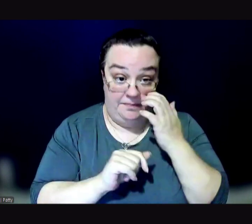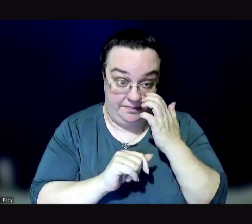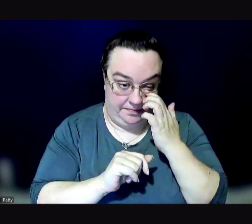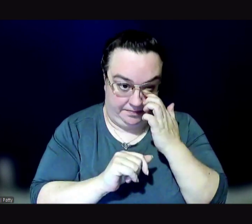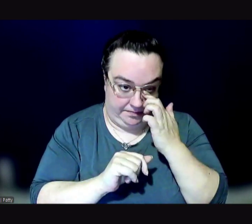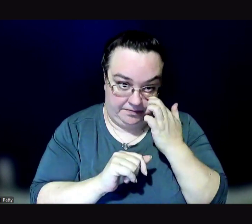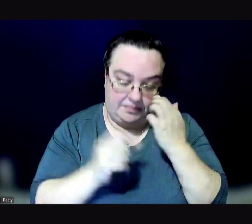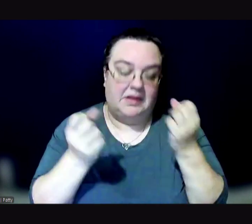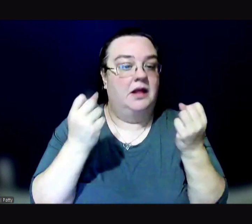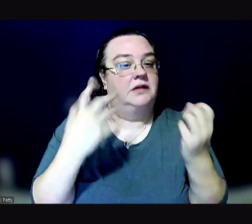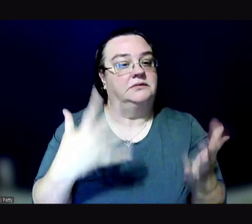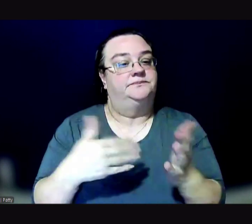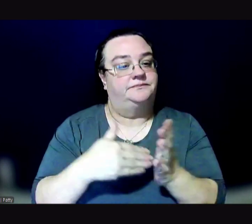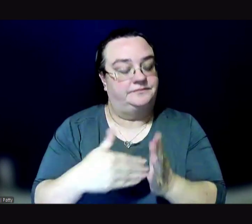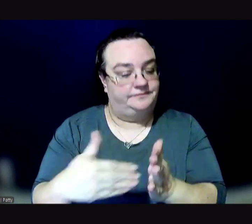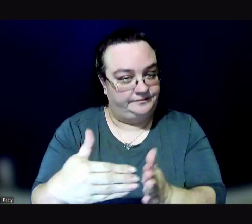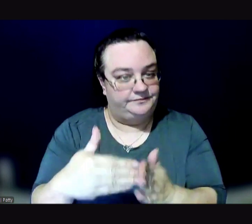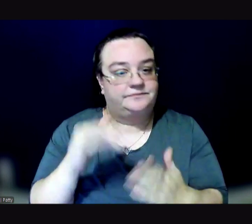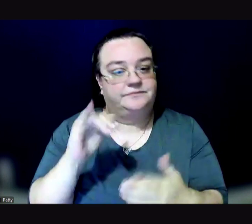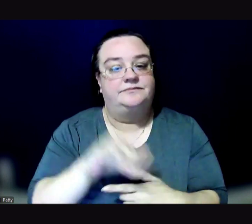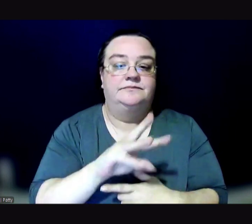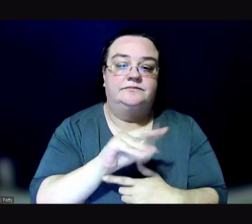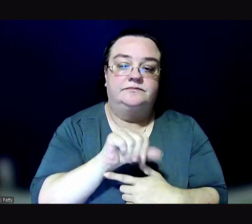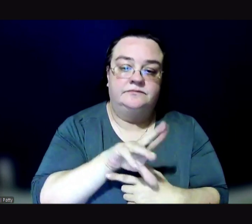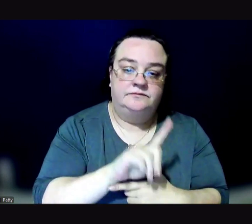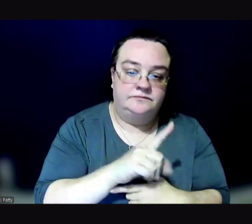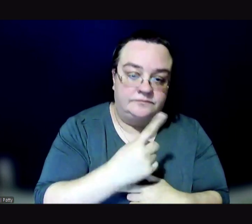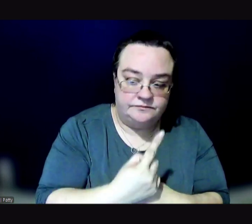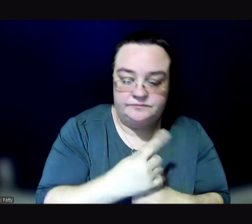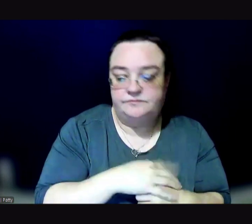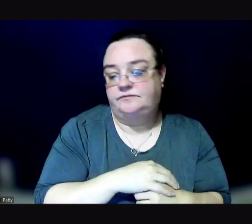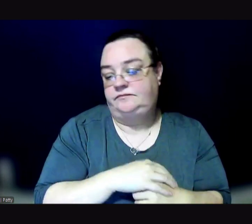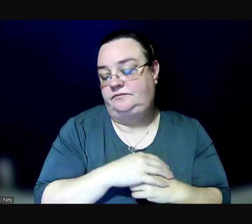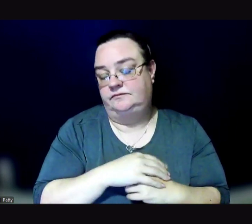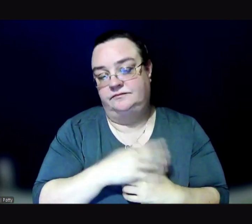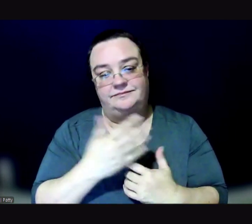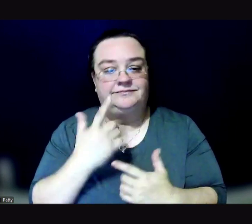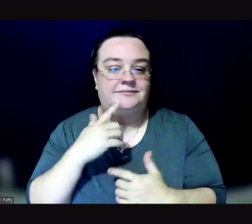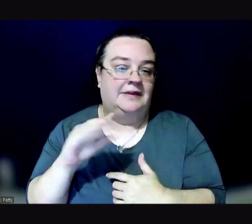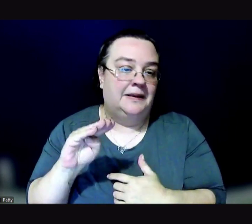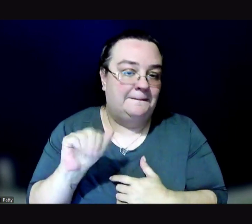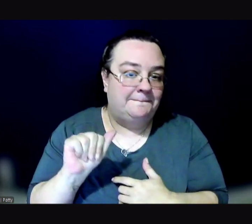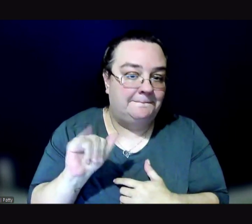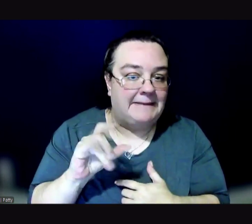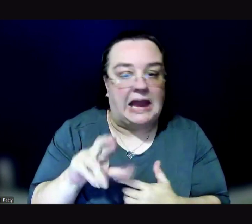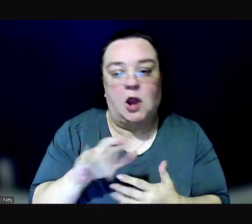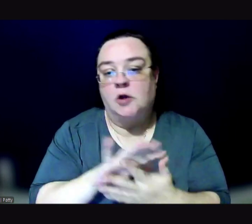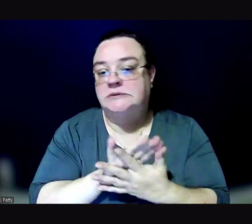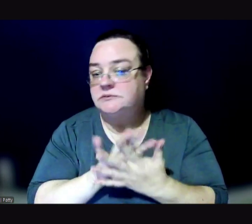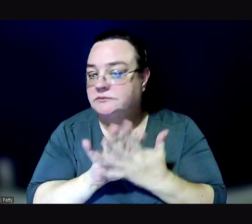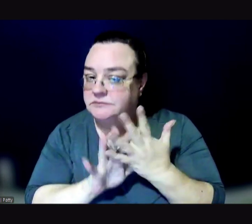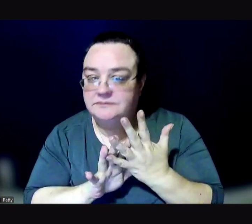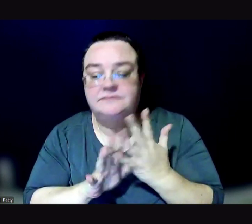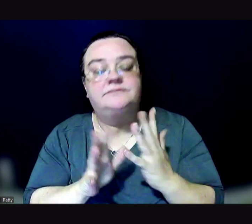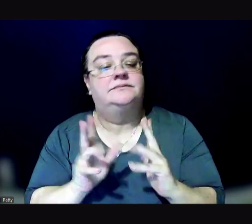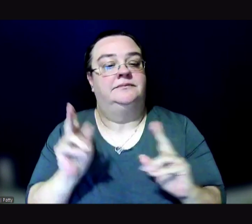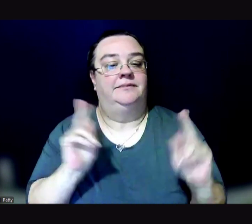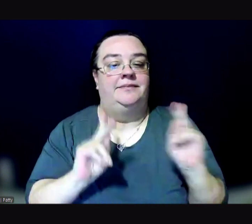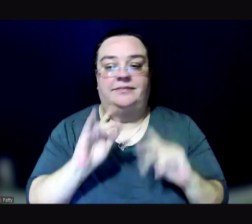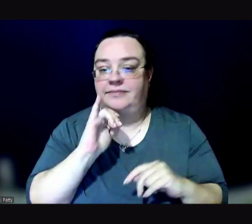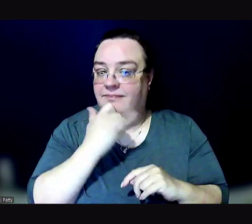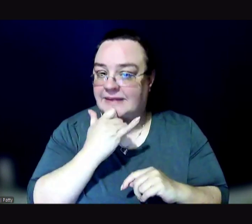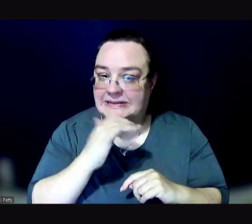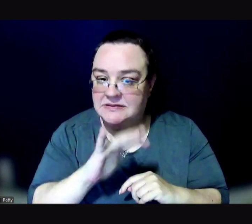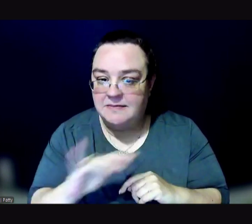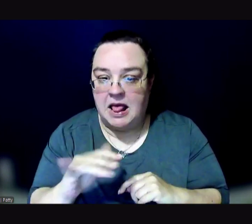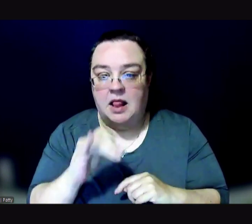of times in these Ward 1s and these, mayors, et cetera, people misspell the words or whatever,